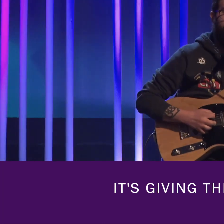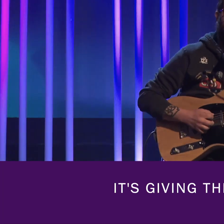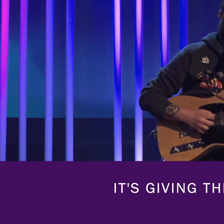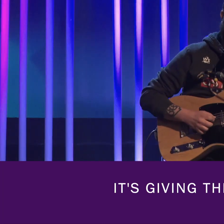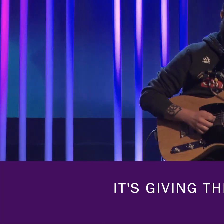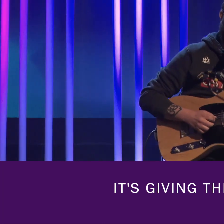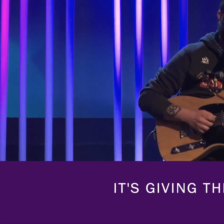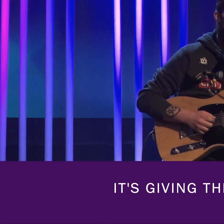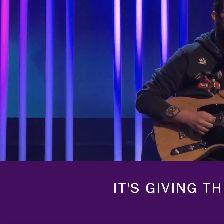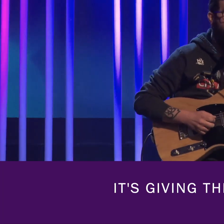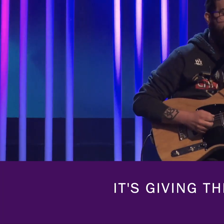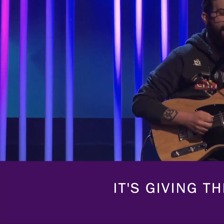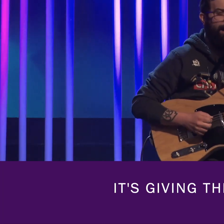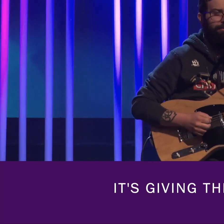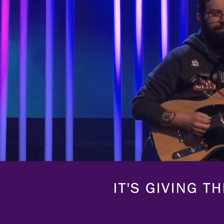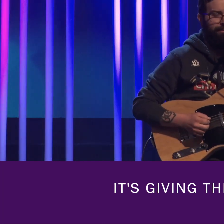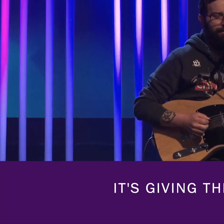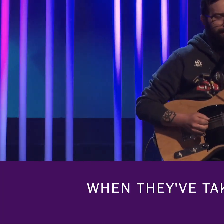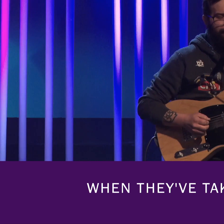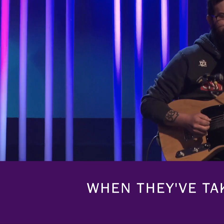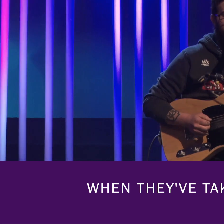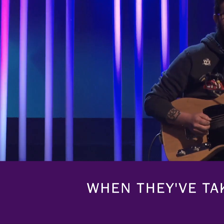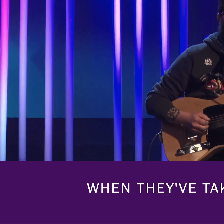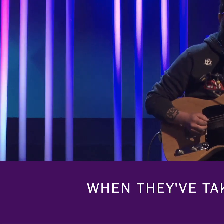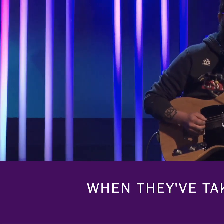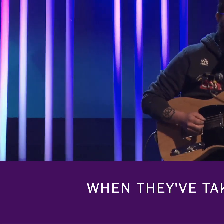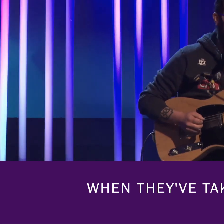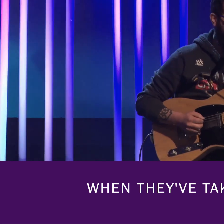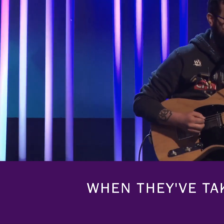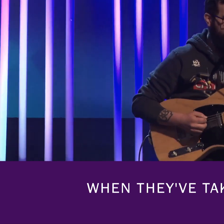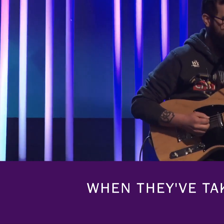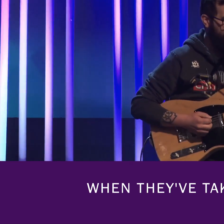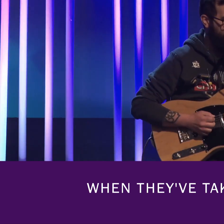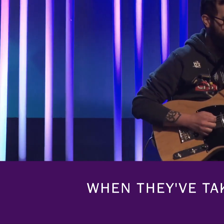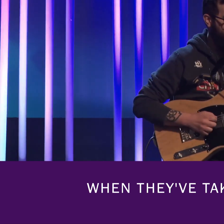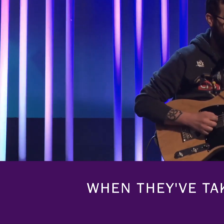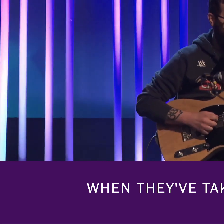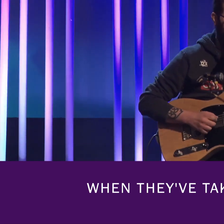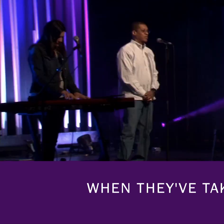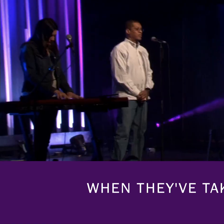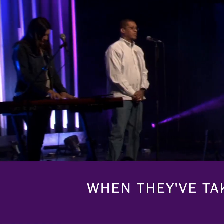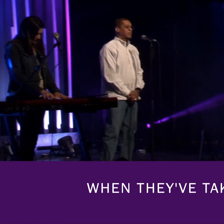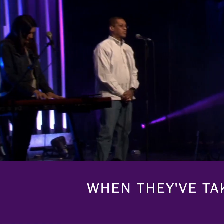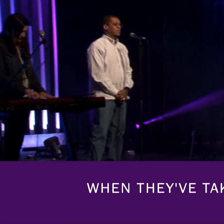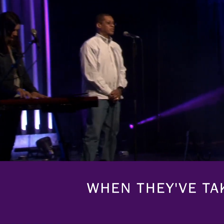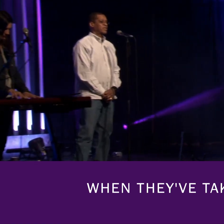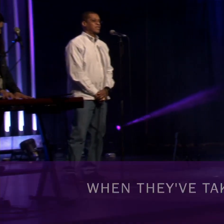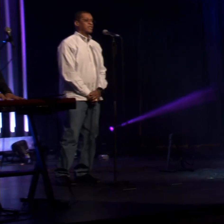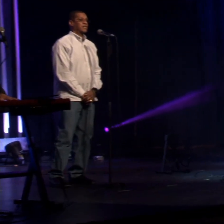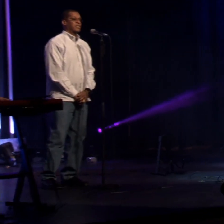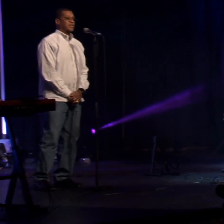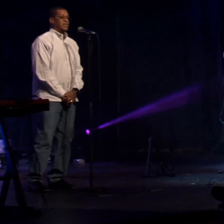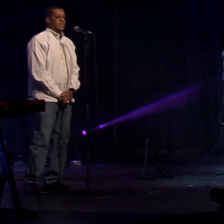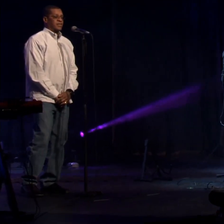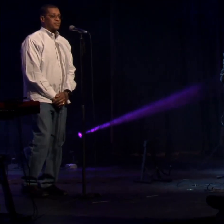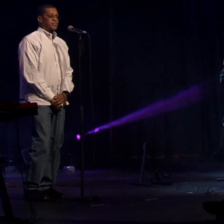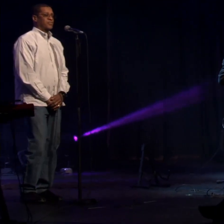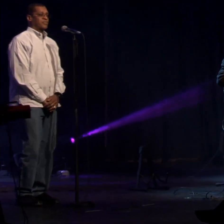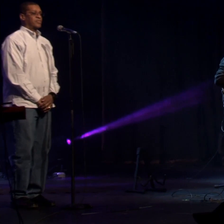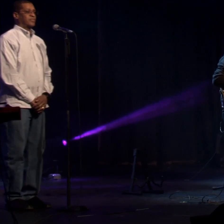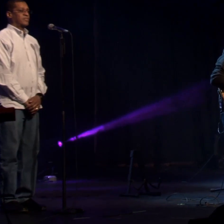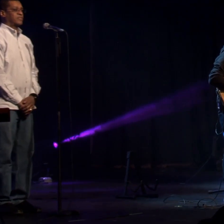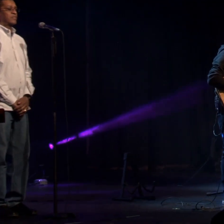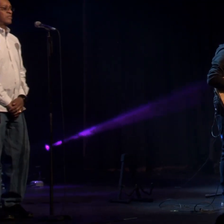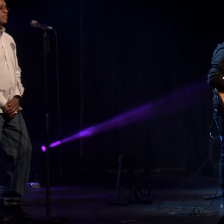It's giving them your gown when they've taken your clothes.